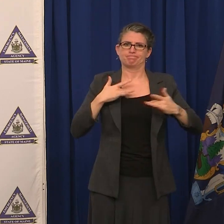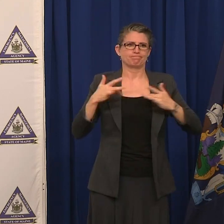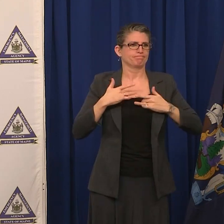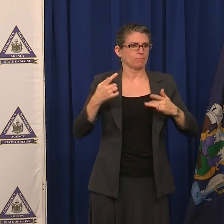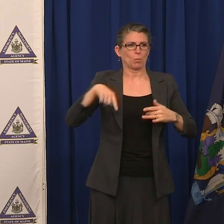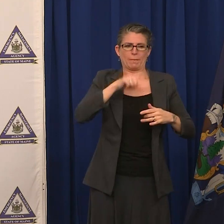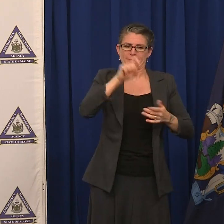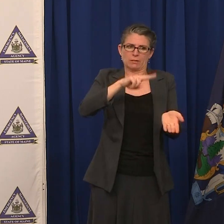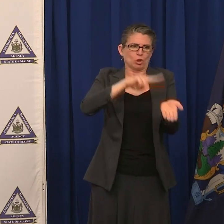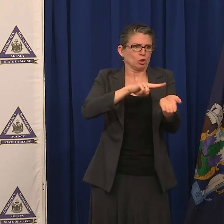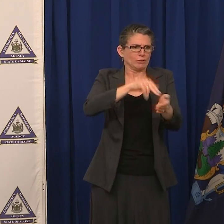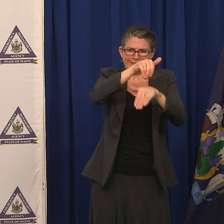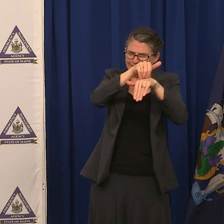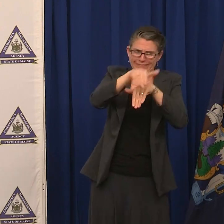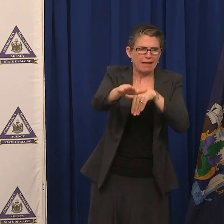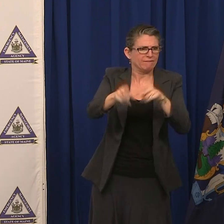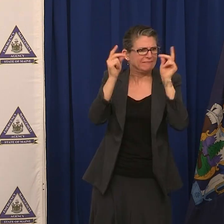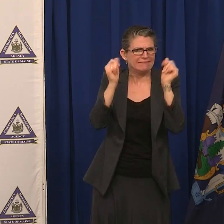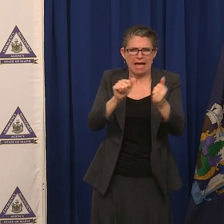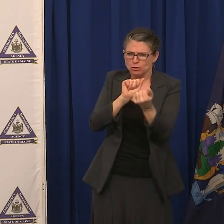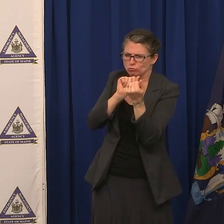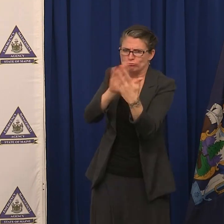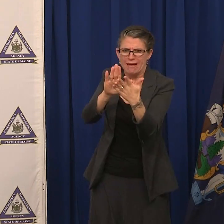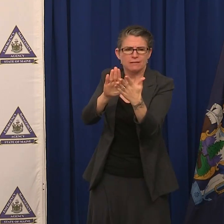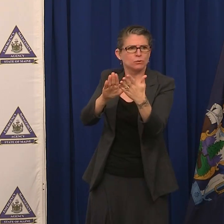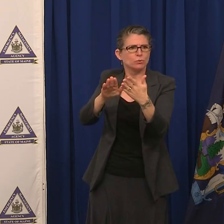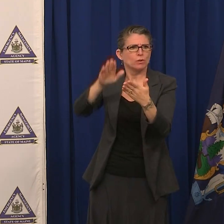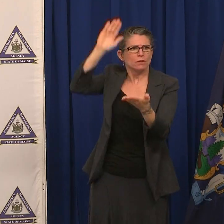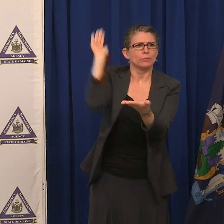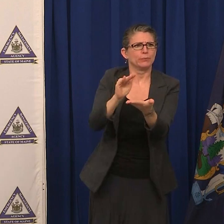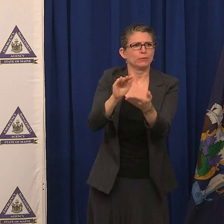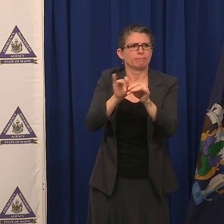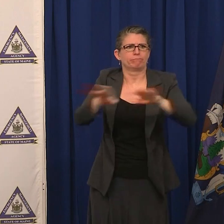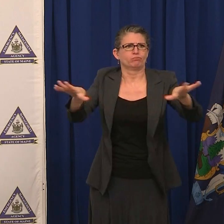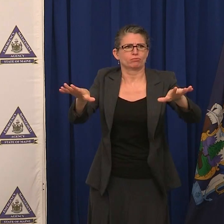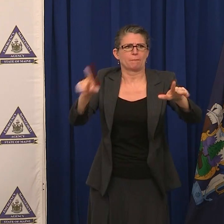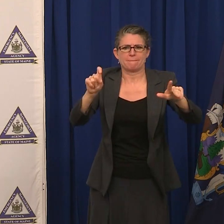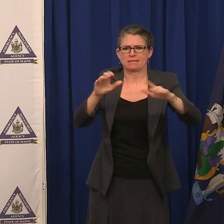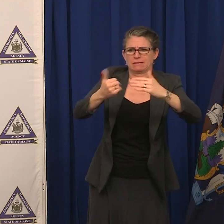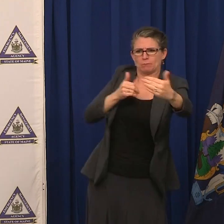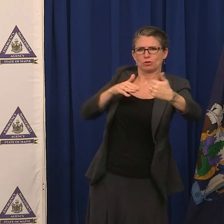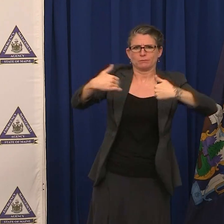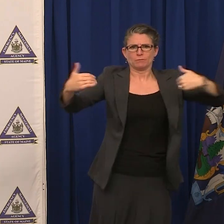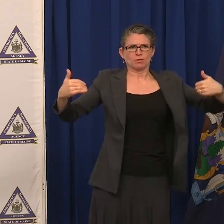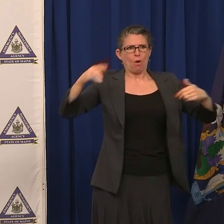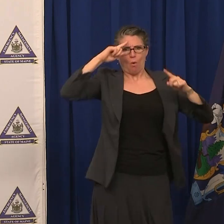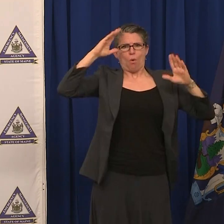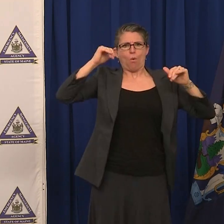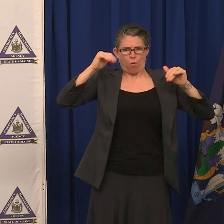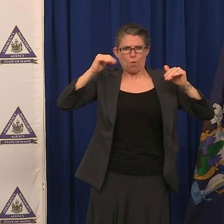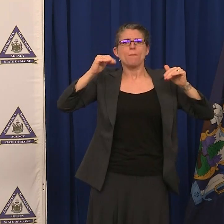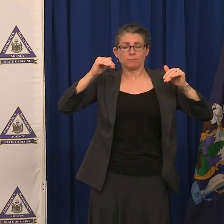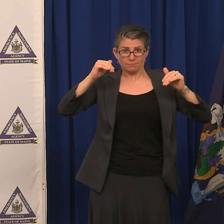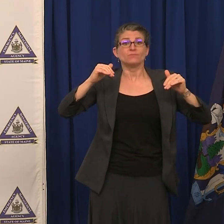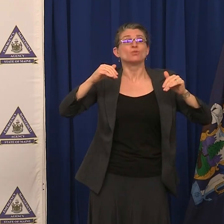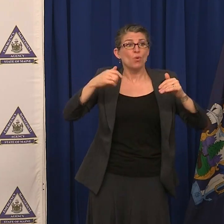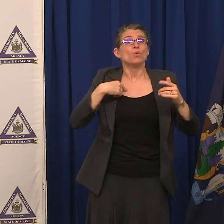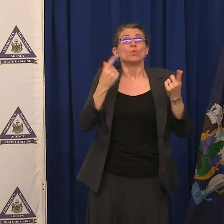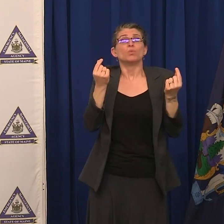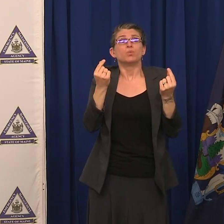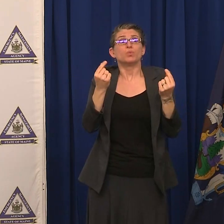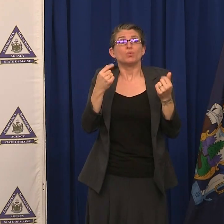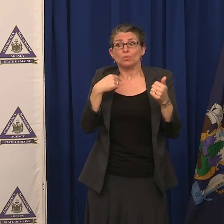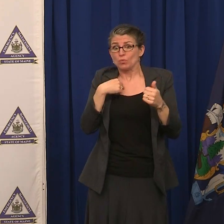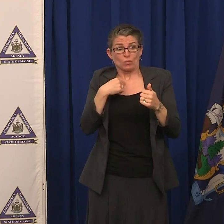is to notify the facility. We notify the facility of what we know and notify them that an